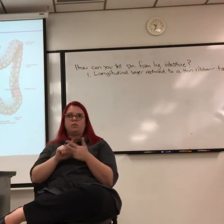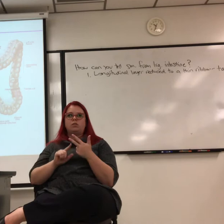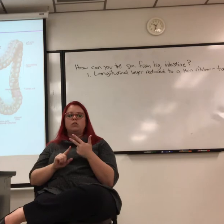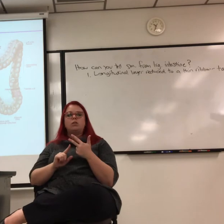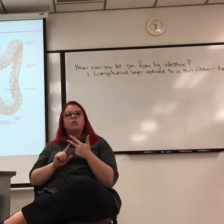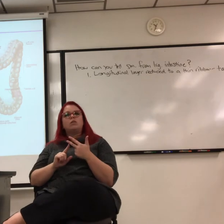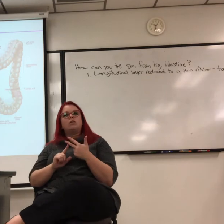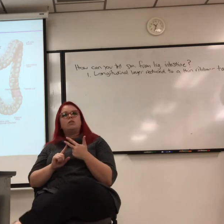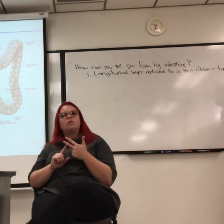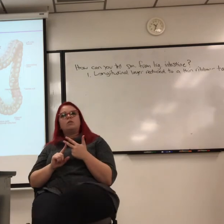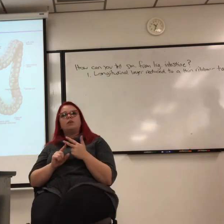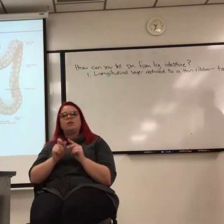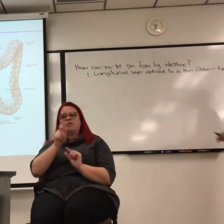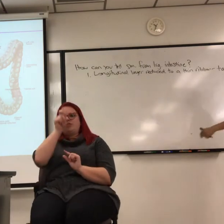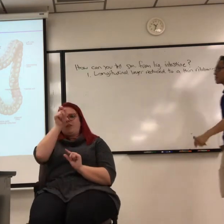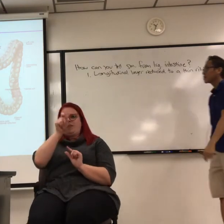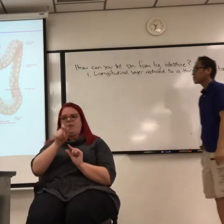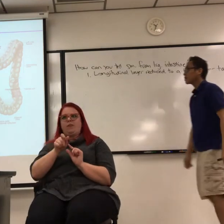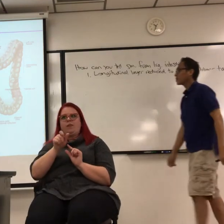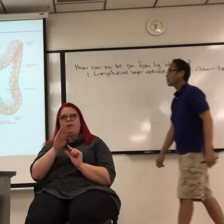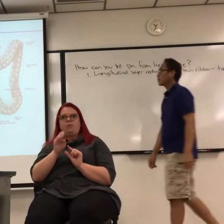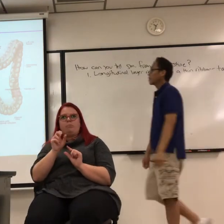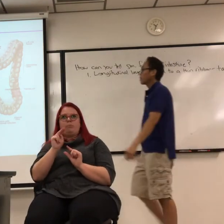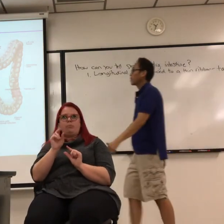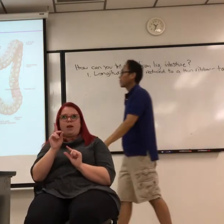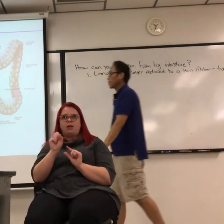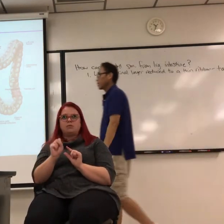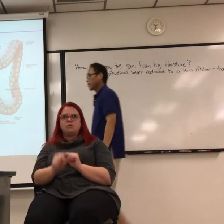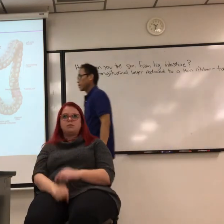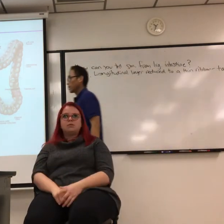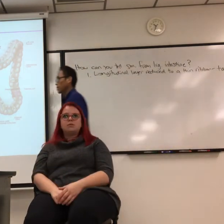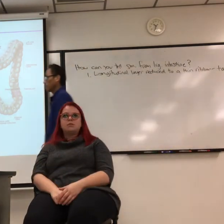Three thin bands.